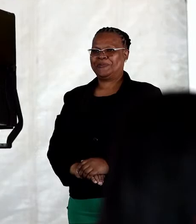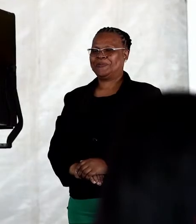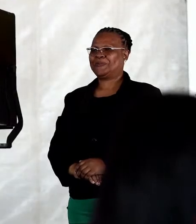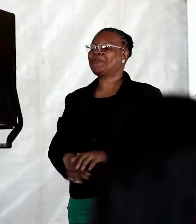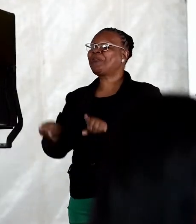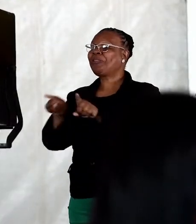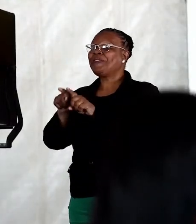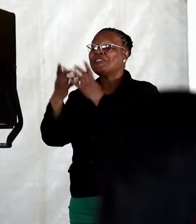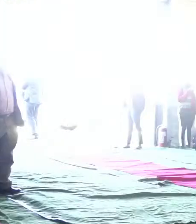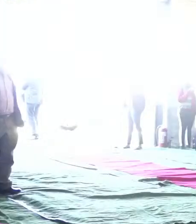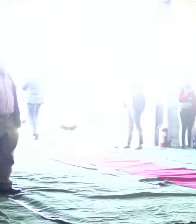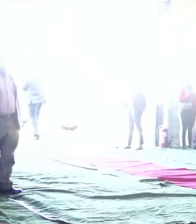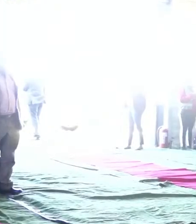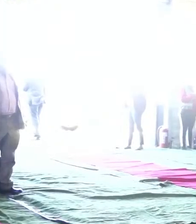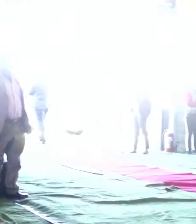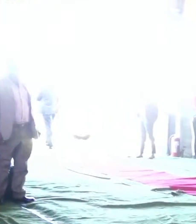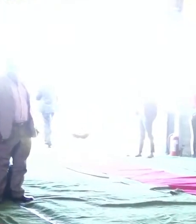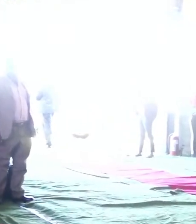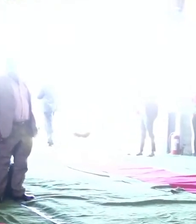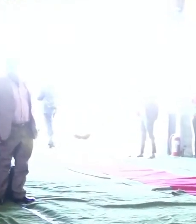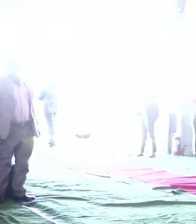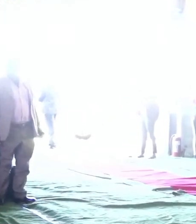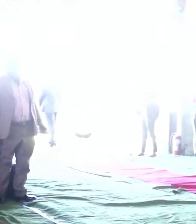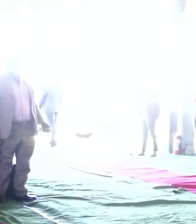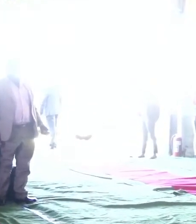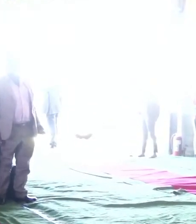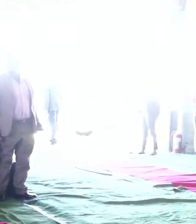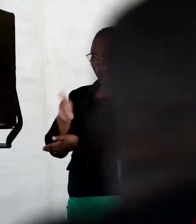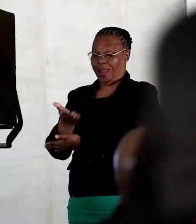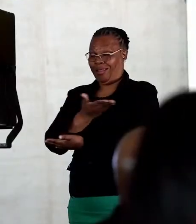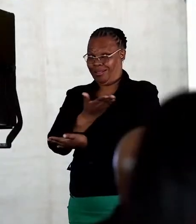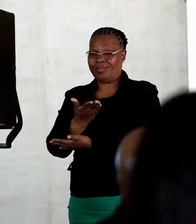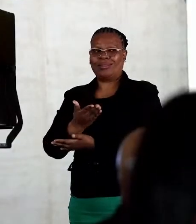Bengena benjalo bethuna behlaliswa phansi.